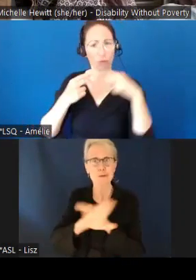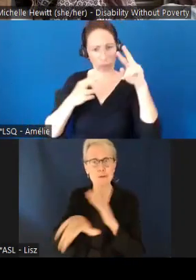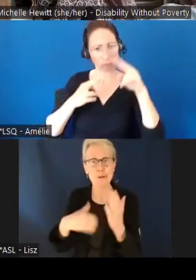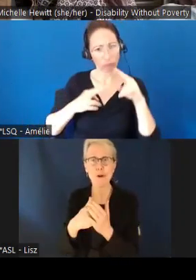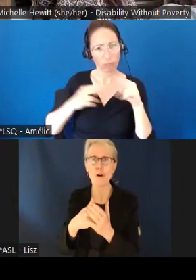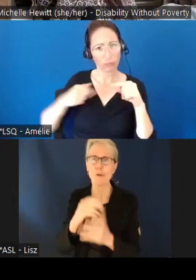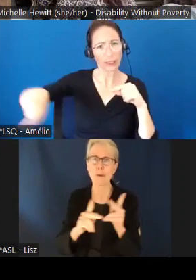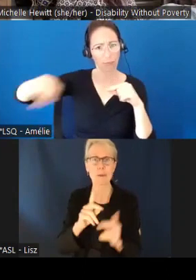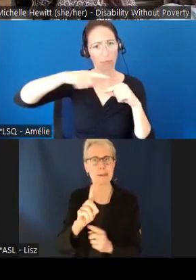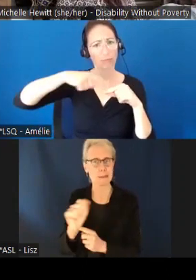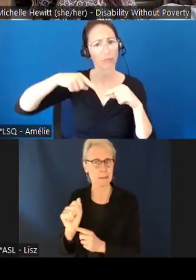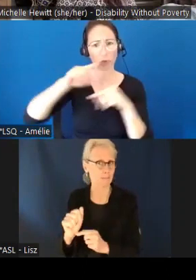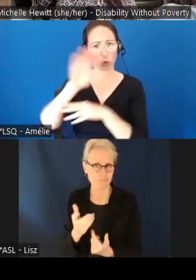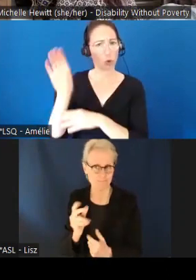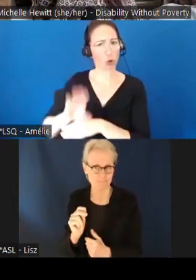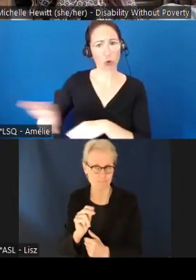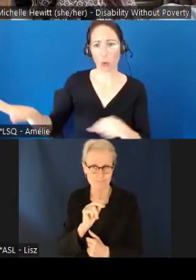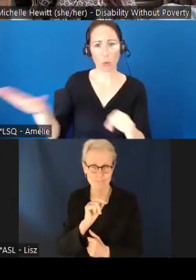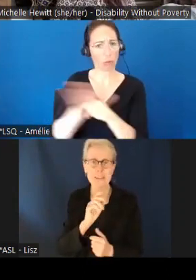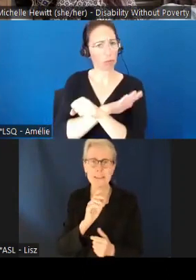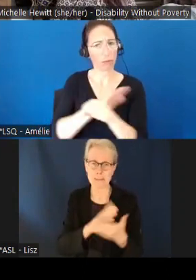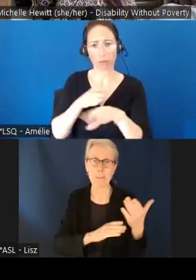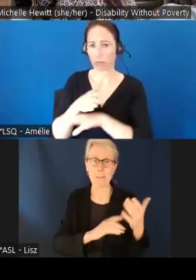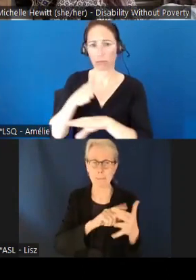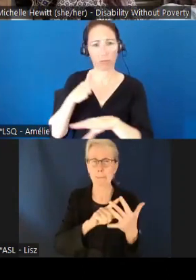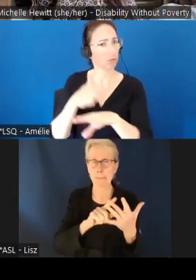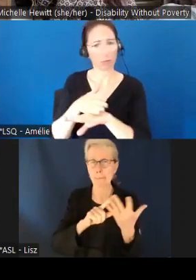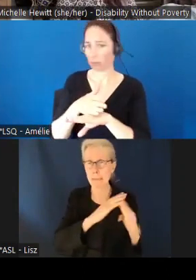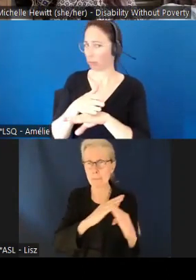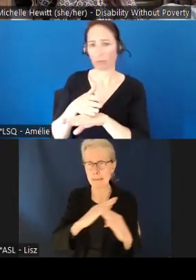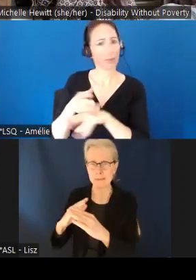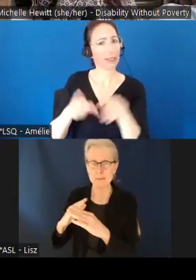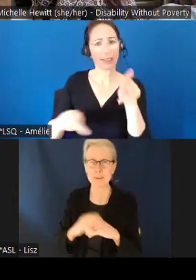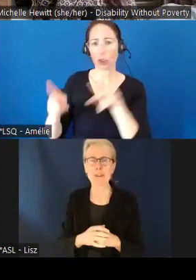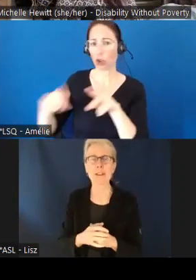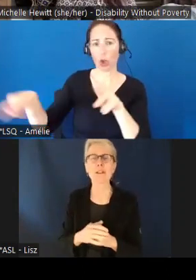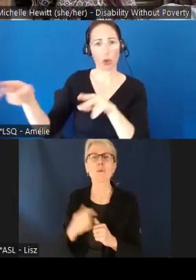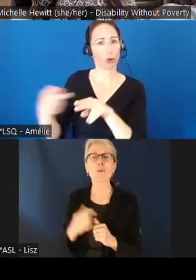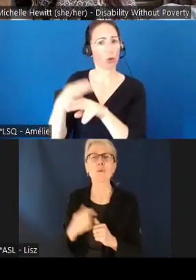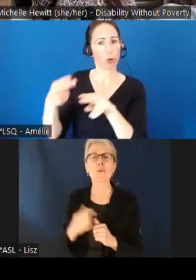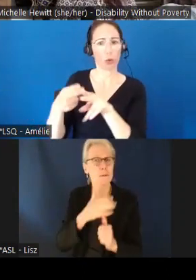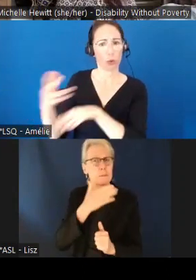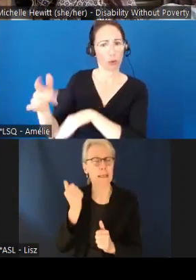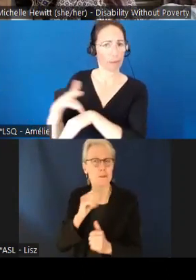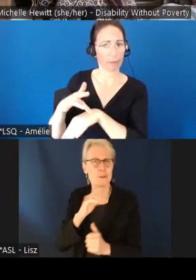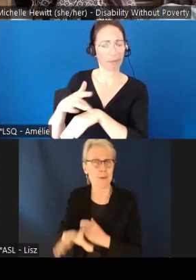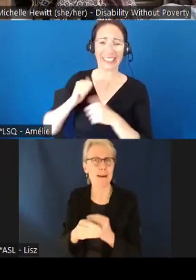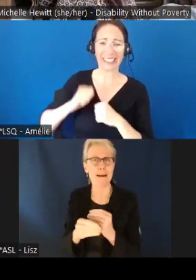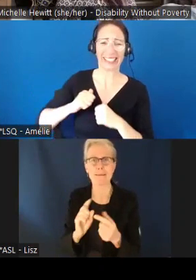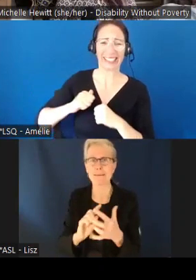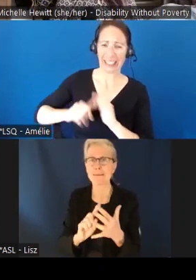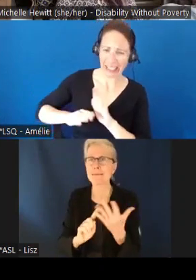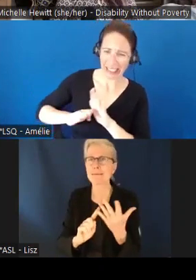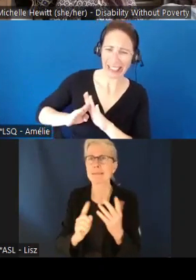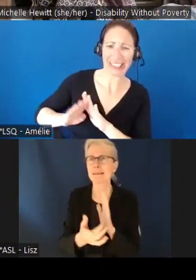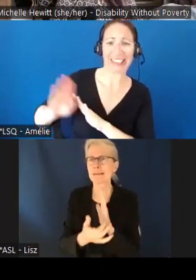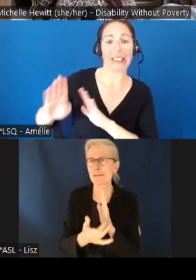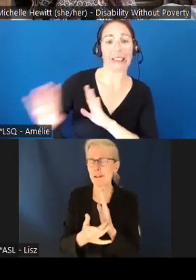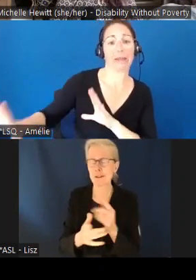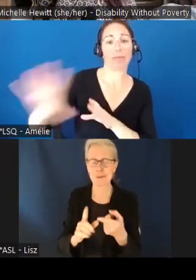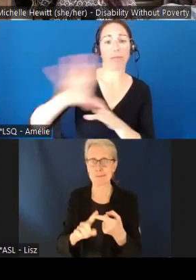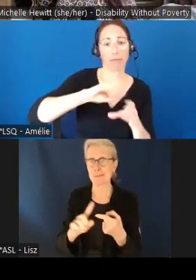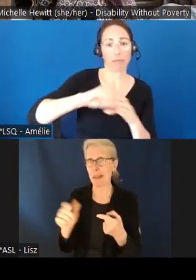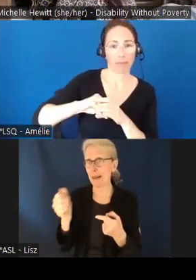disabled person. We do our very best to build in the accommodation features that are available to us, like